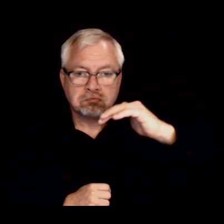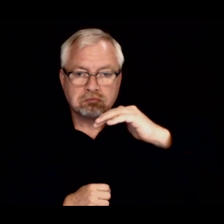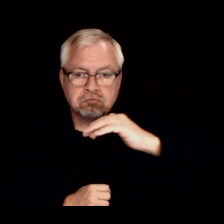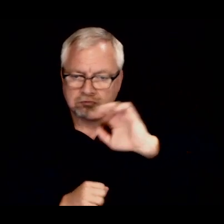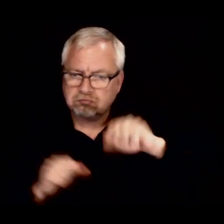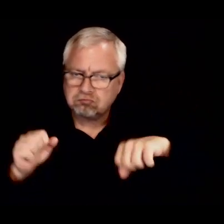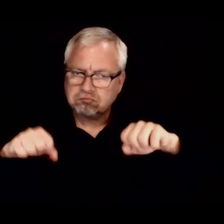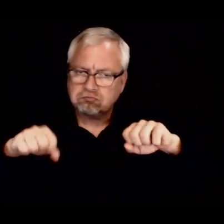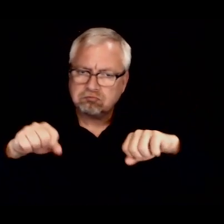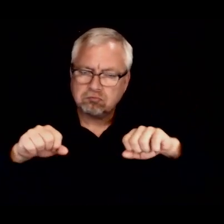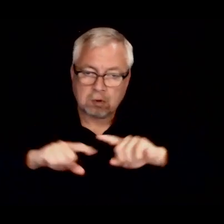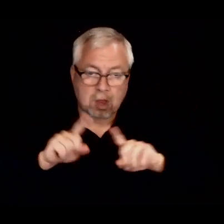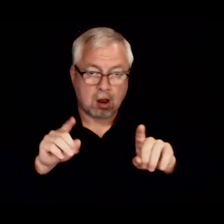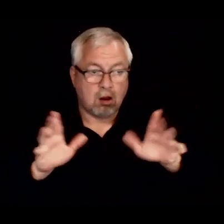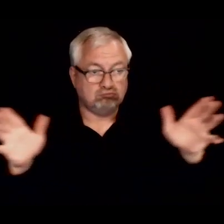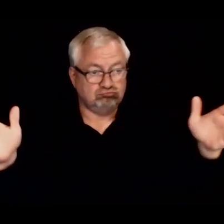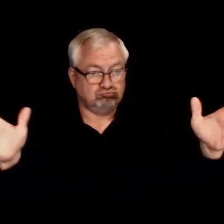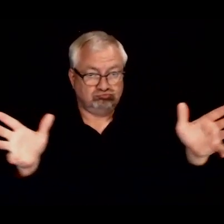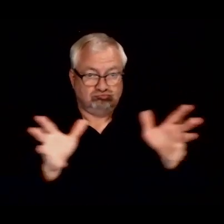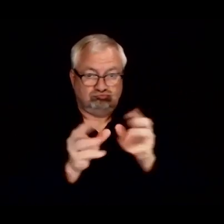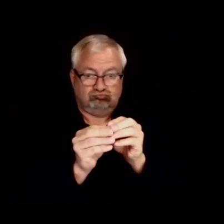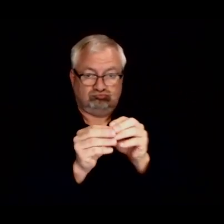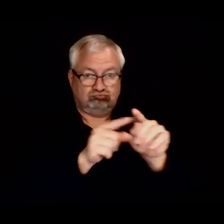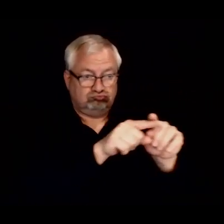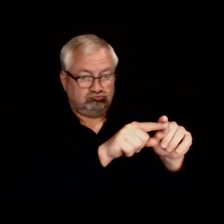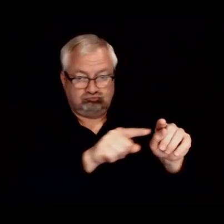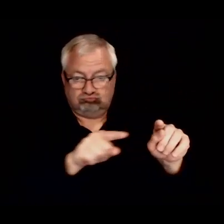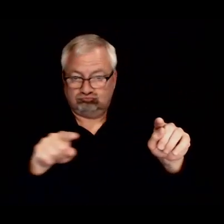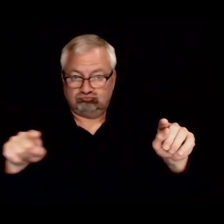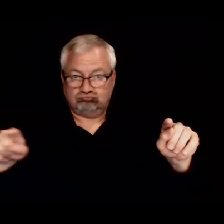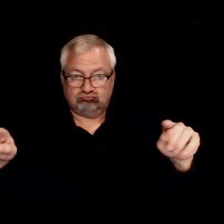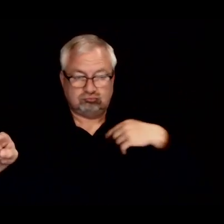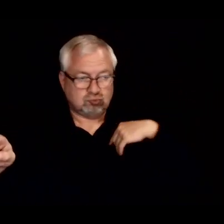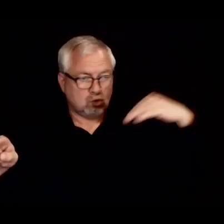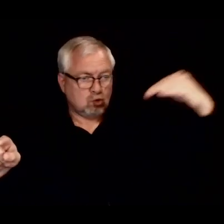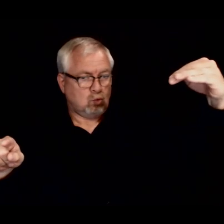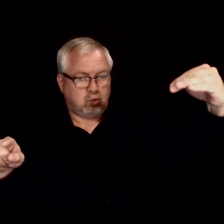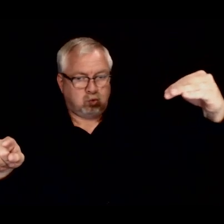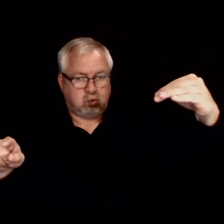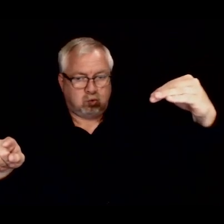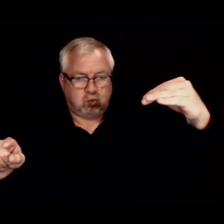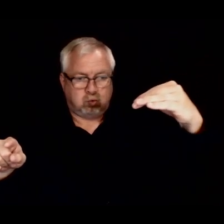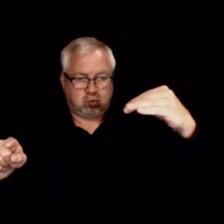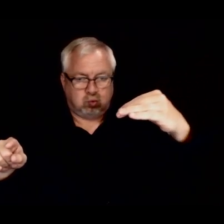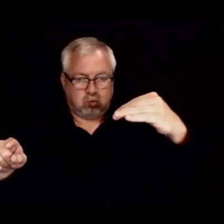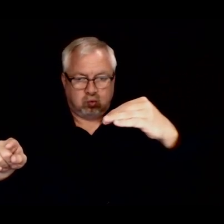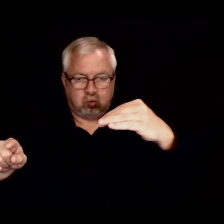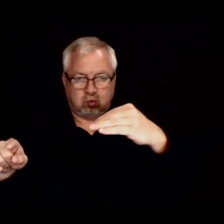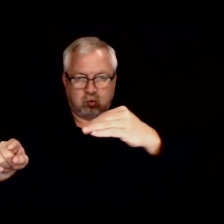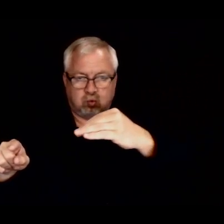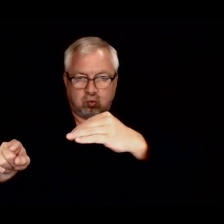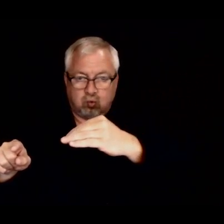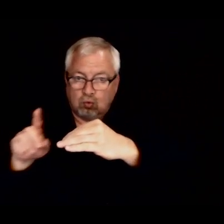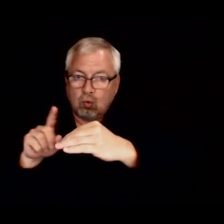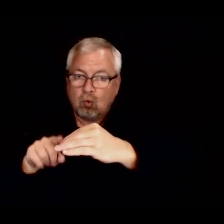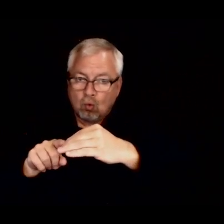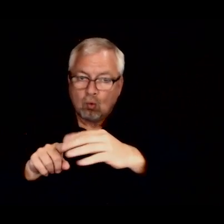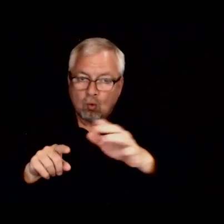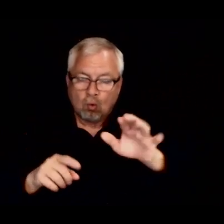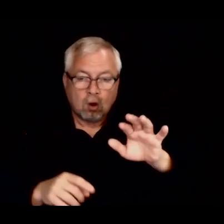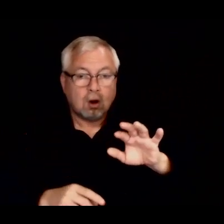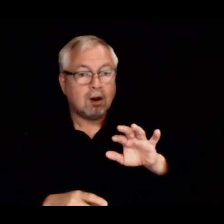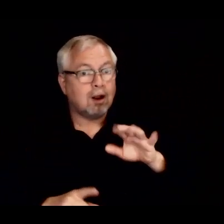overall, the trend is toward a pretty stable hospital picture, and particularly in ICU.